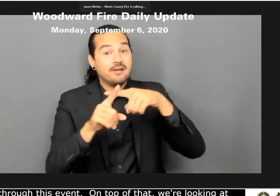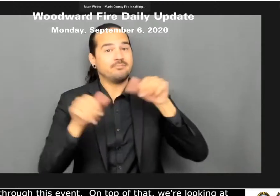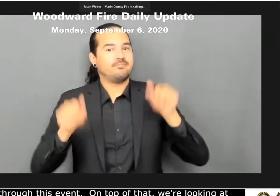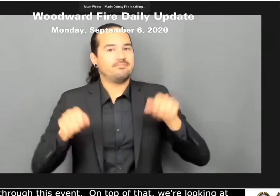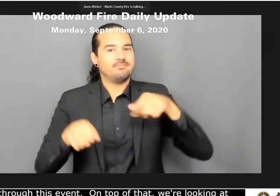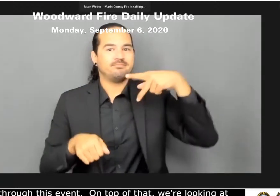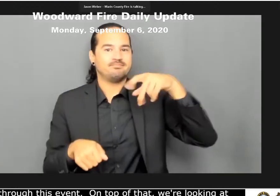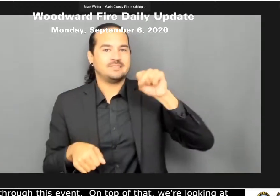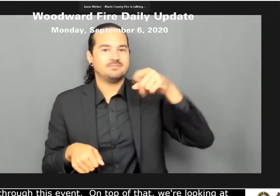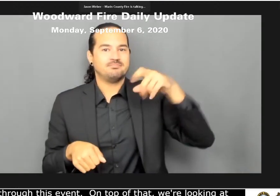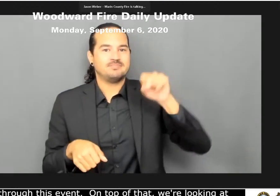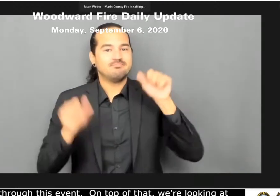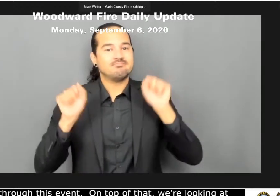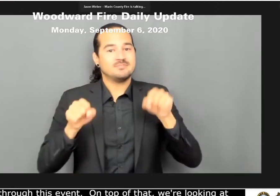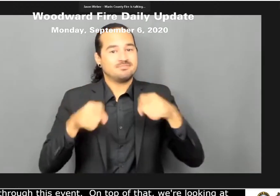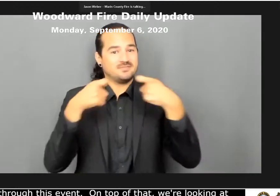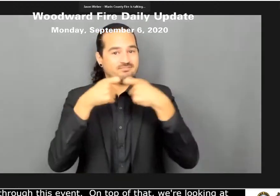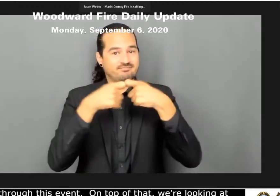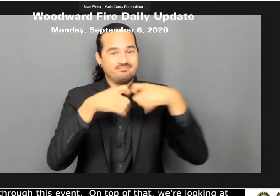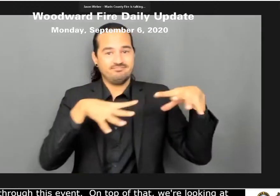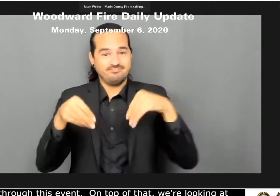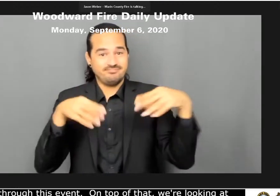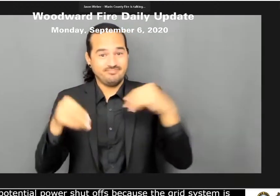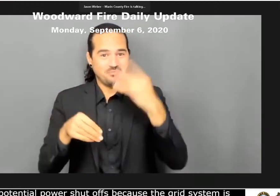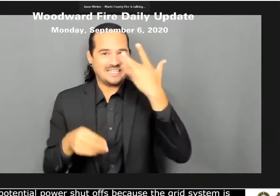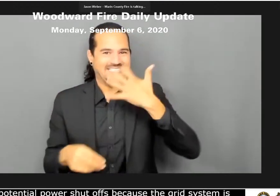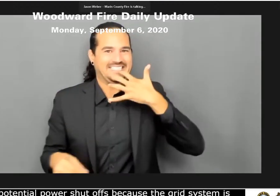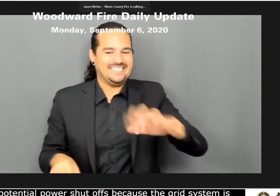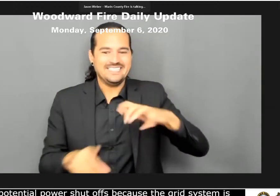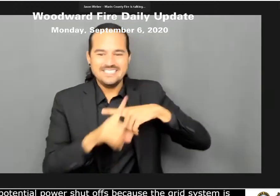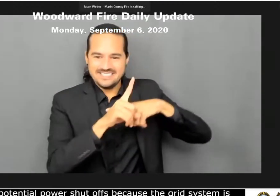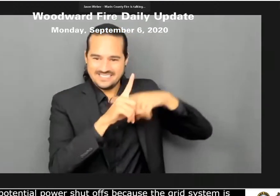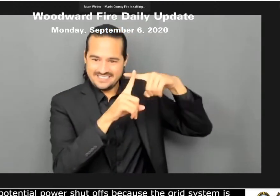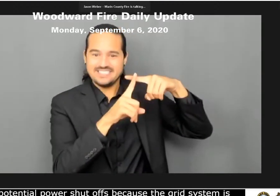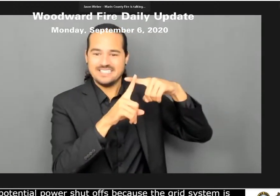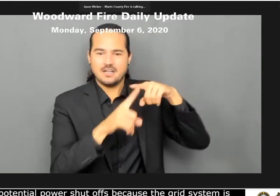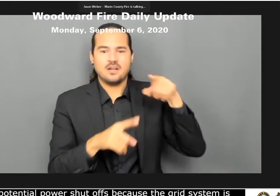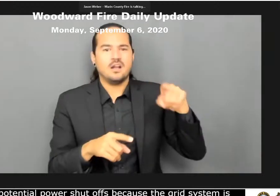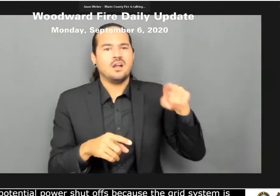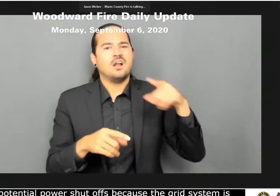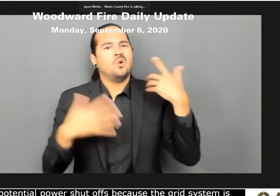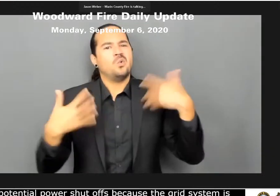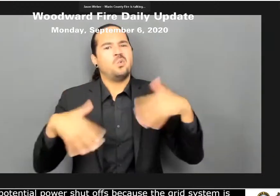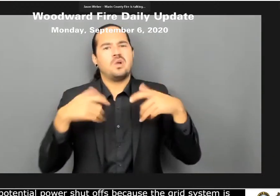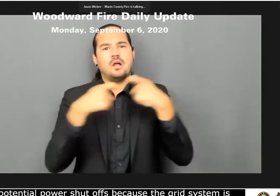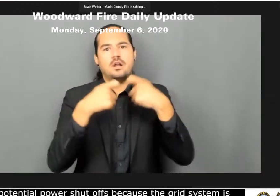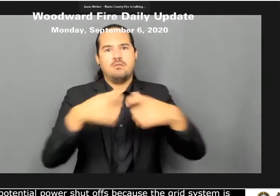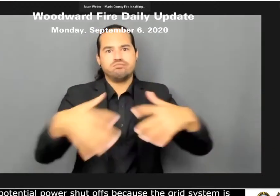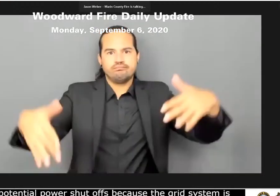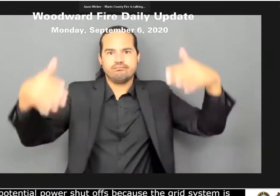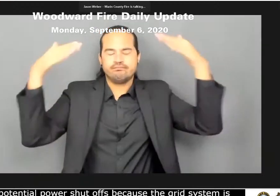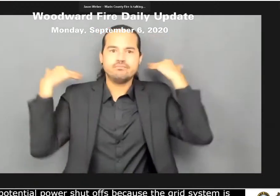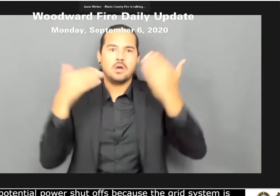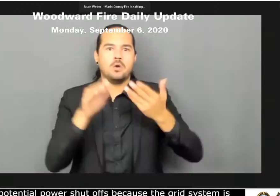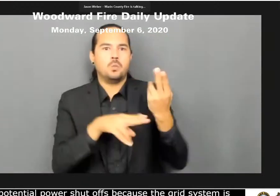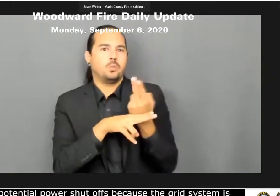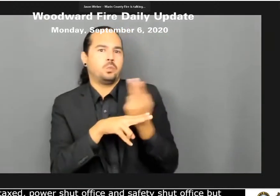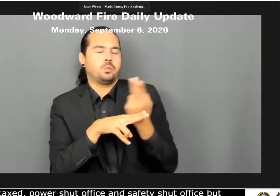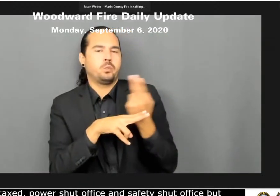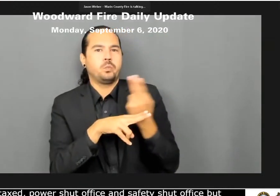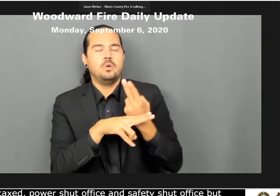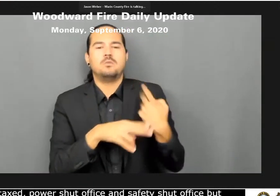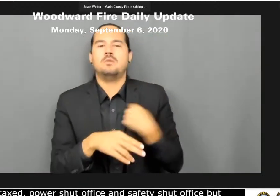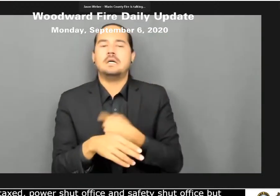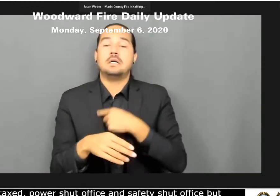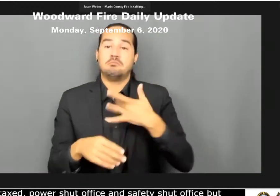shutoffs, safety shutoffs from PG&E, but they are not intended to affect Marin County for this event as it stands